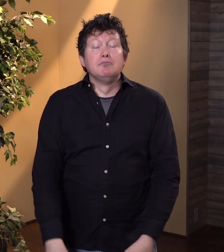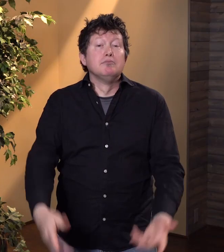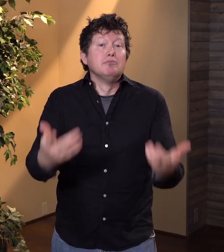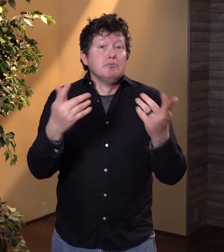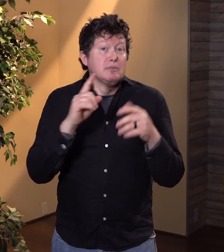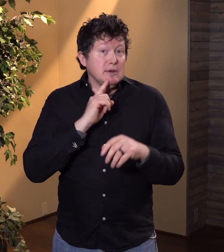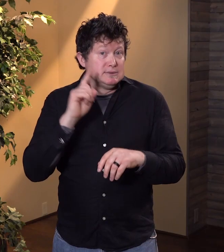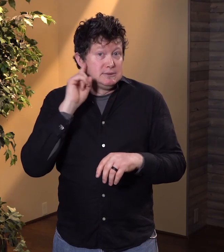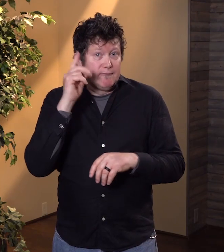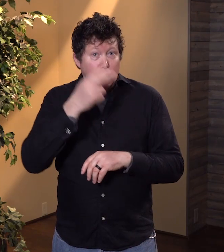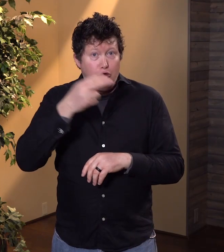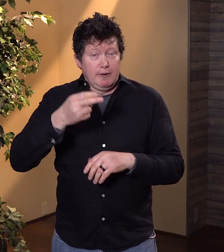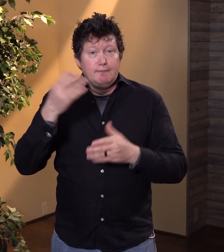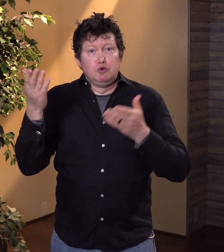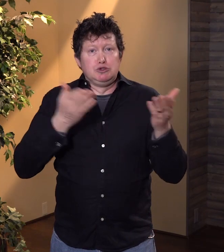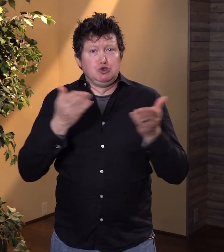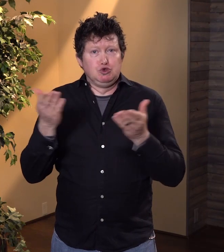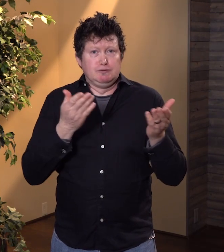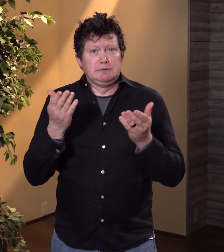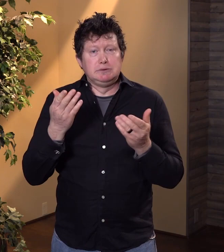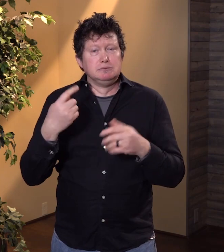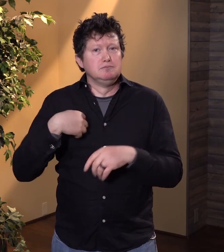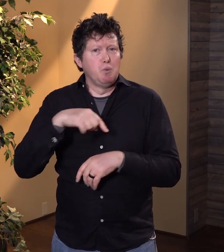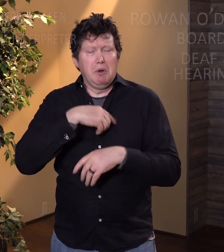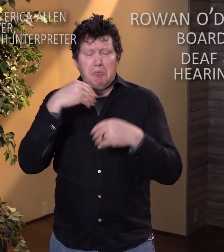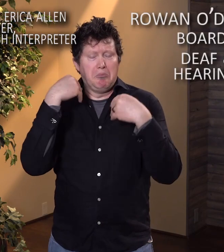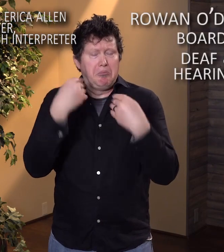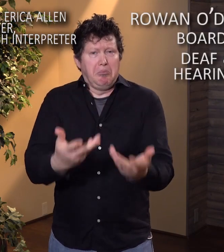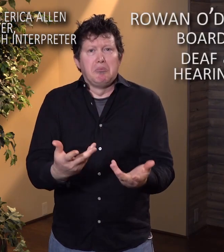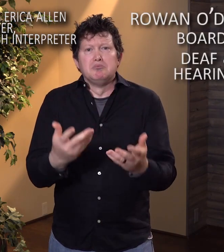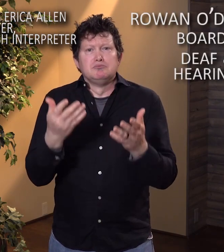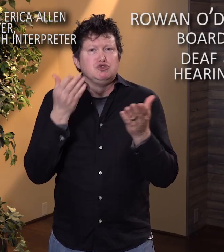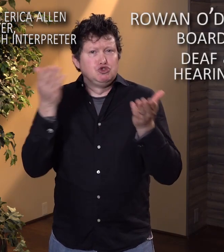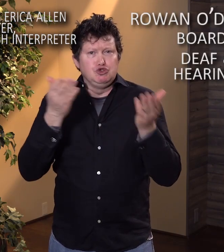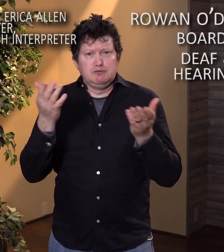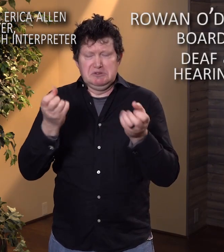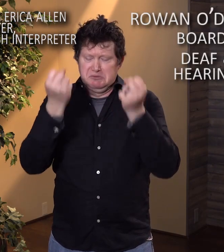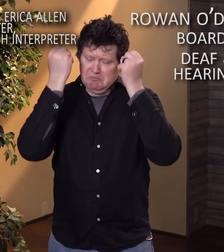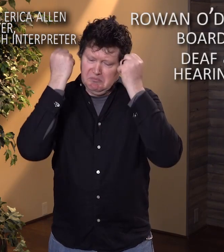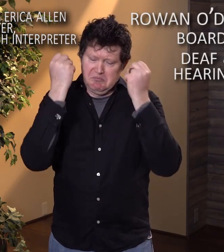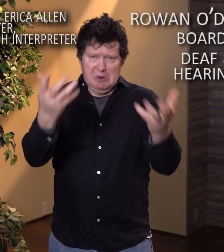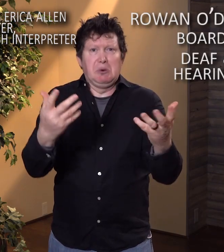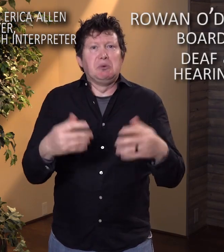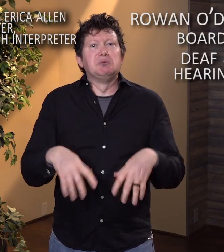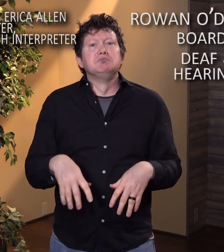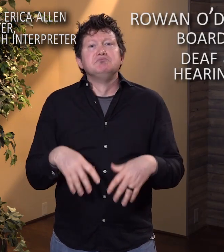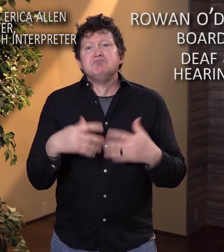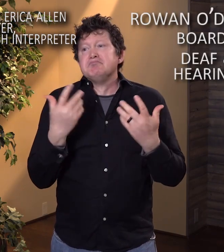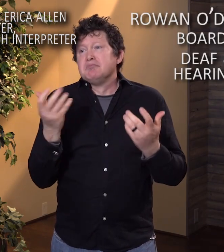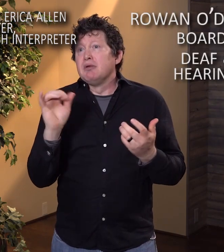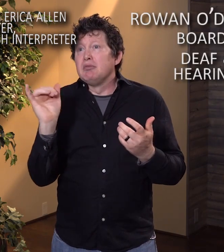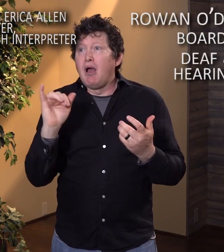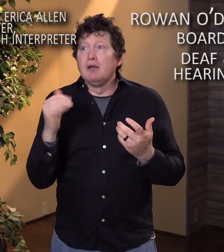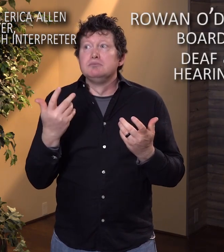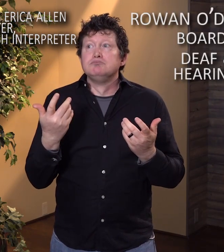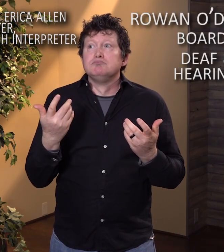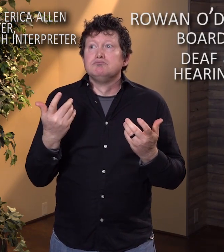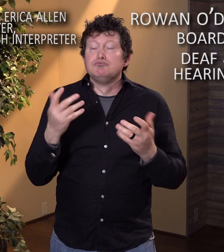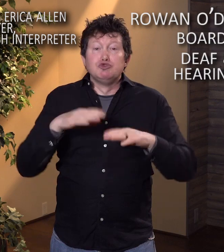Deaf and hard of hearing services, we provide a variety of services such as language development